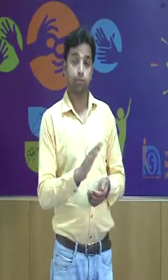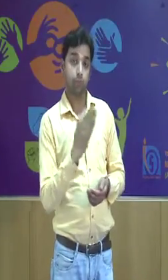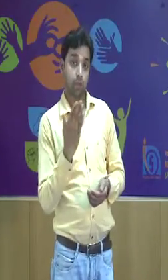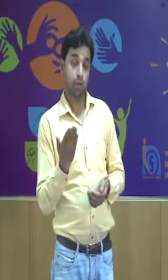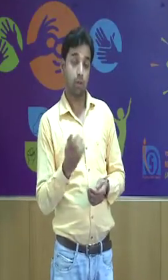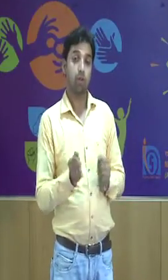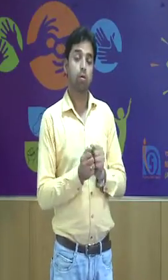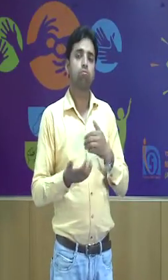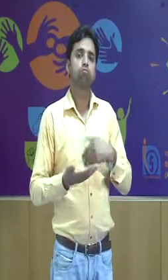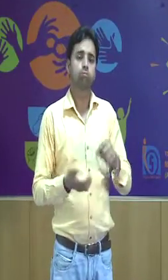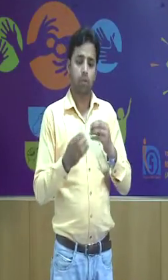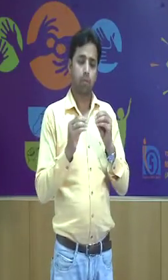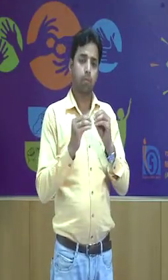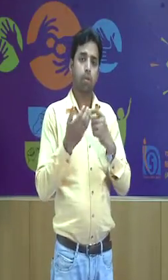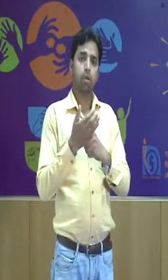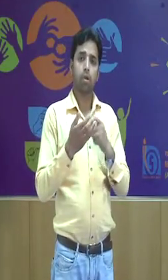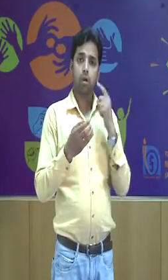With the coming of British to India,